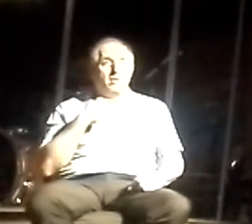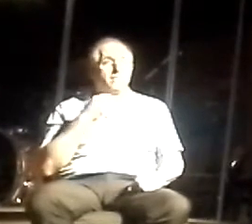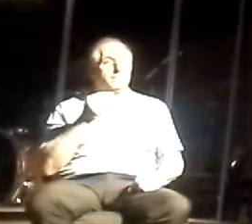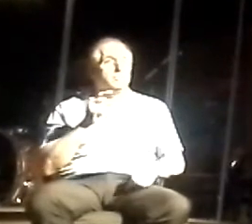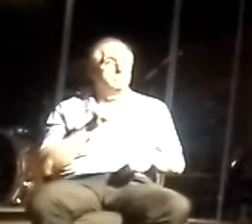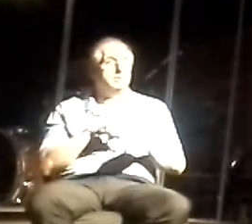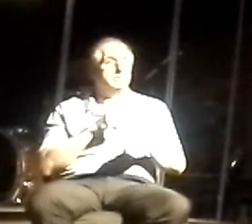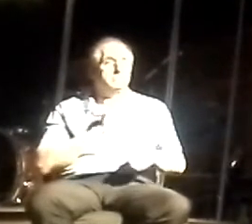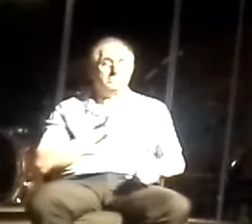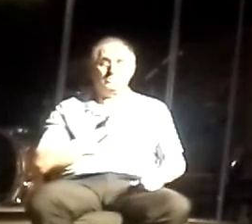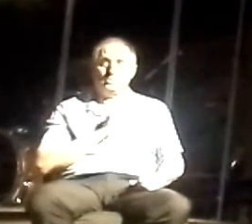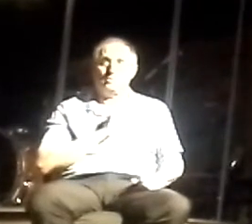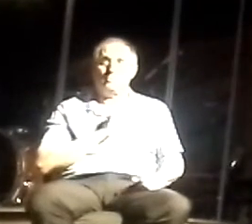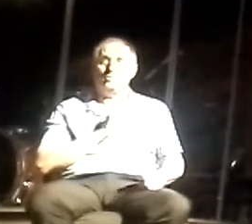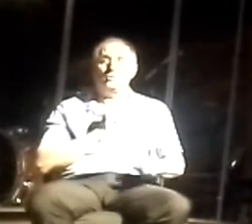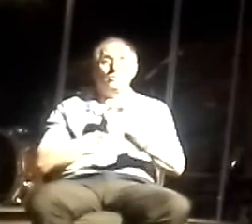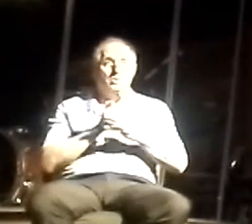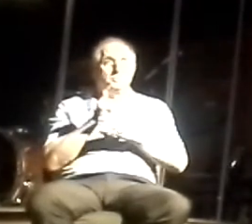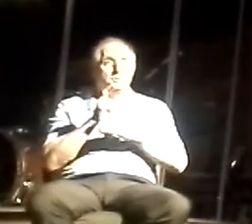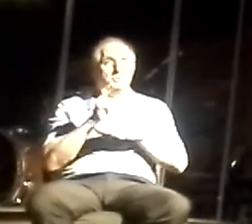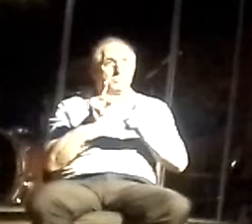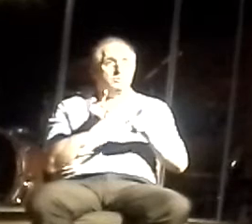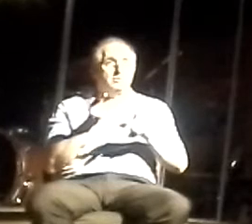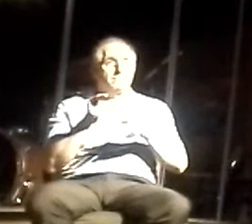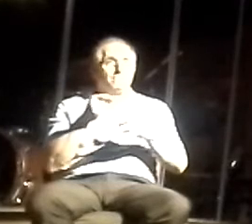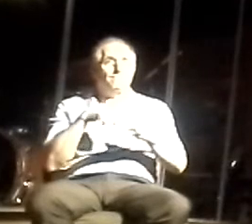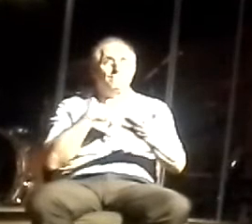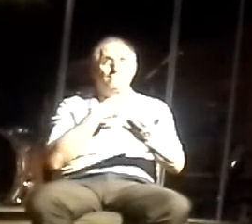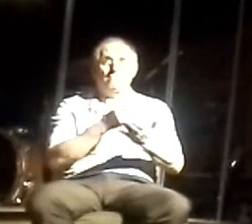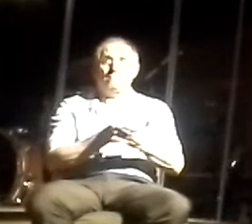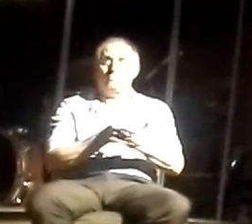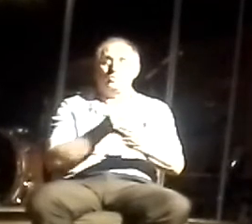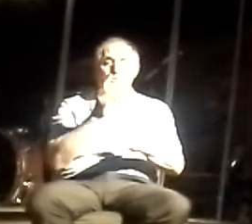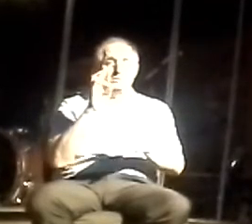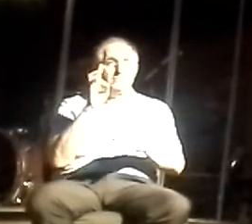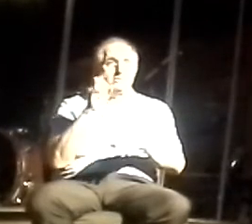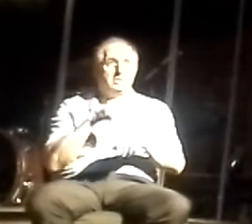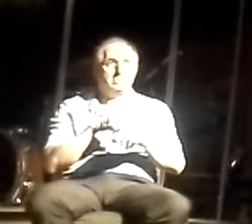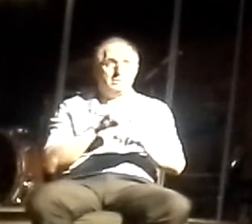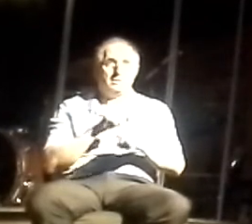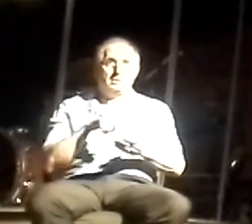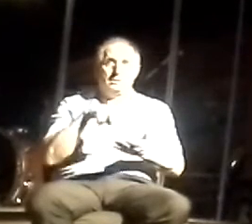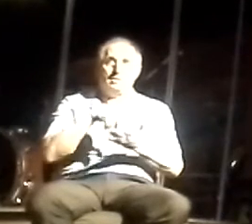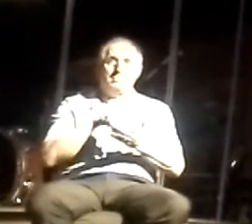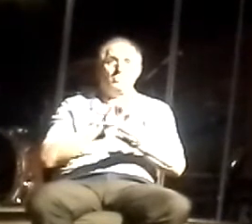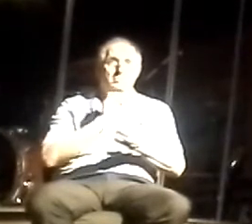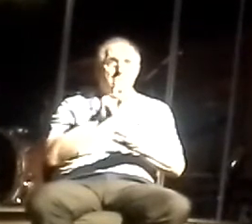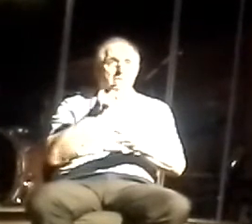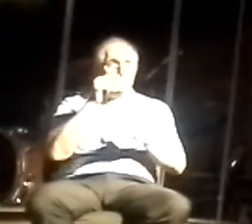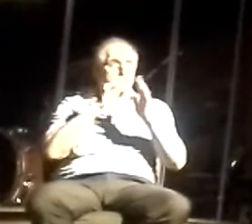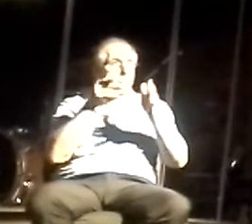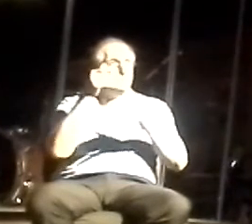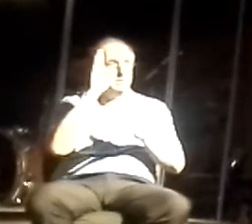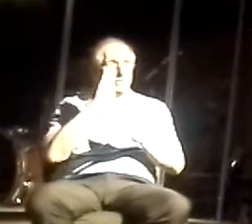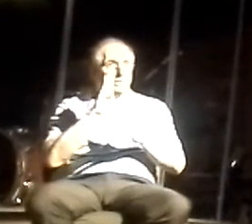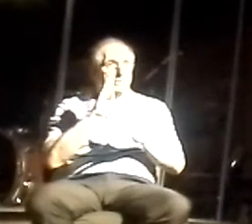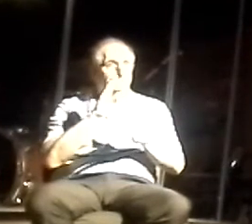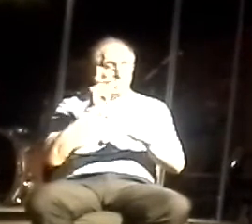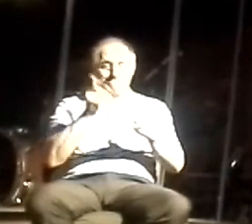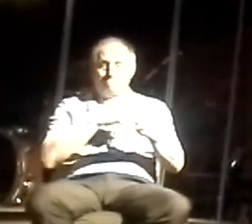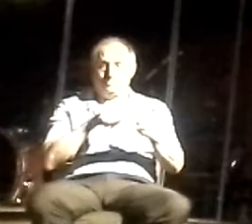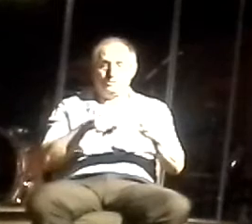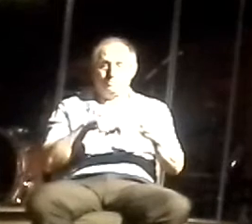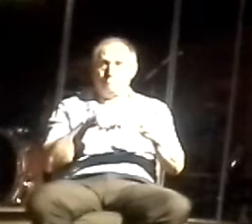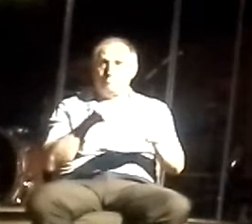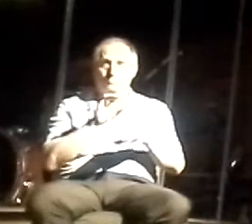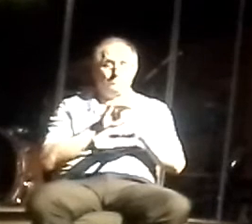times myself, and the righteous person falls 7 times, but they get back up and they walk back to the house of God. You won't get condemnation from